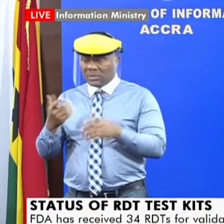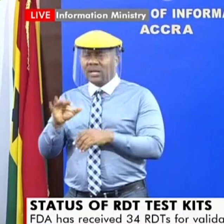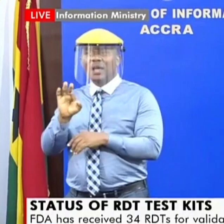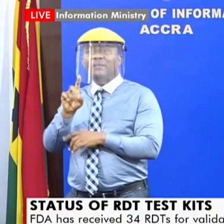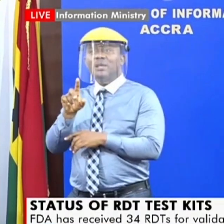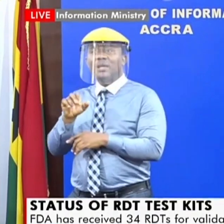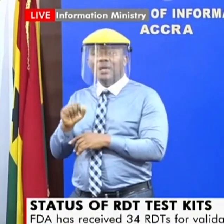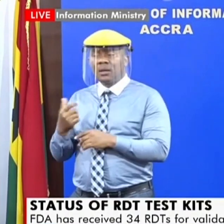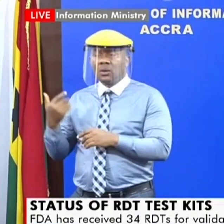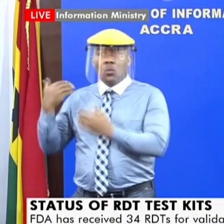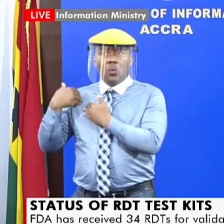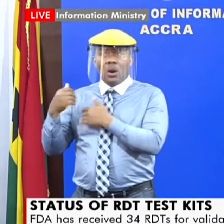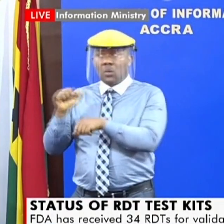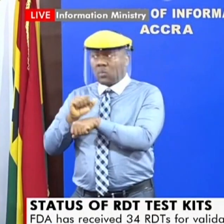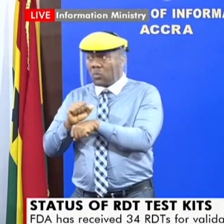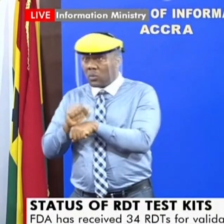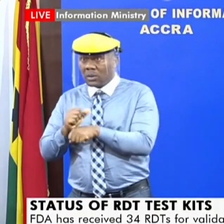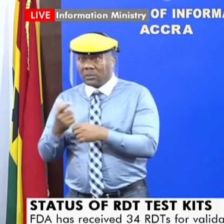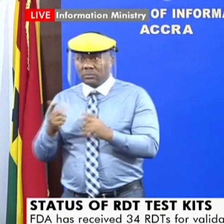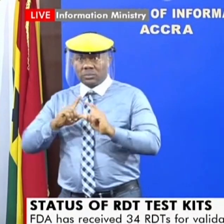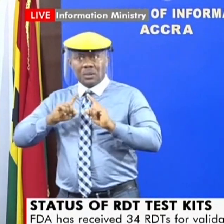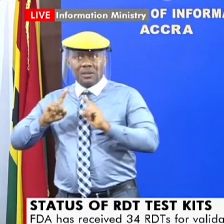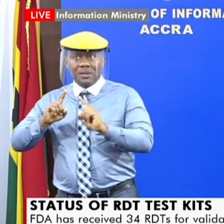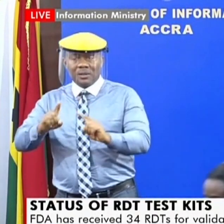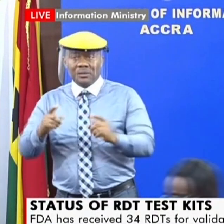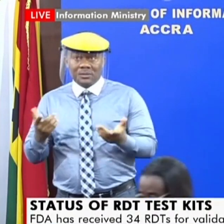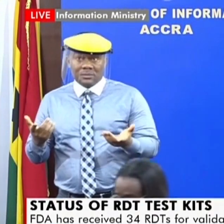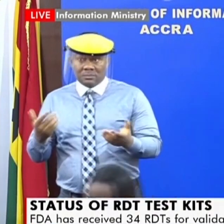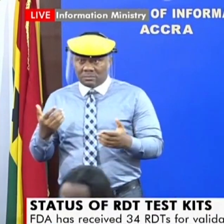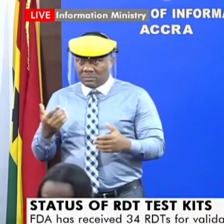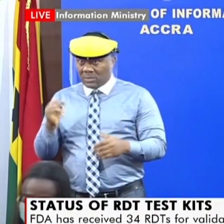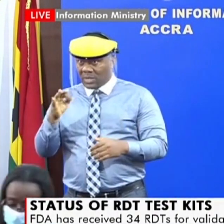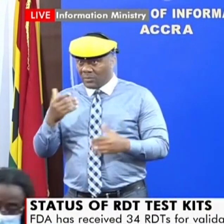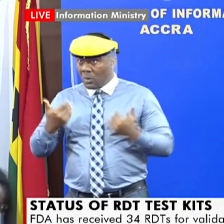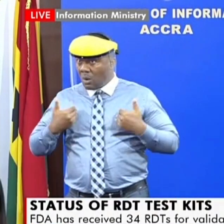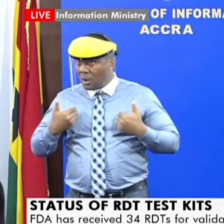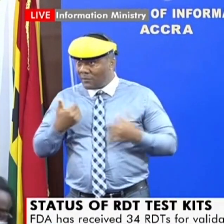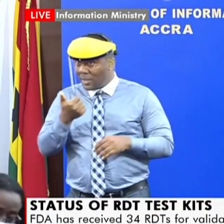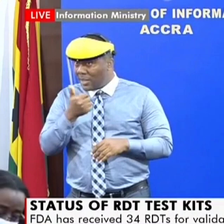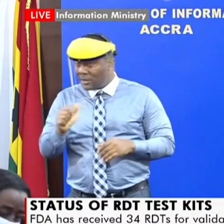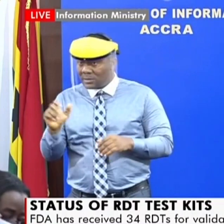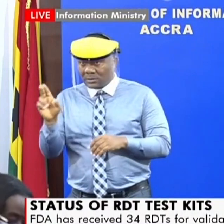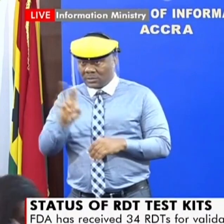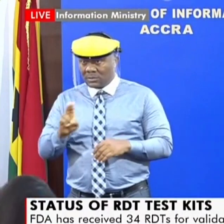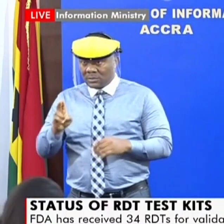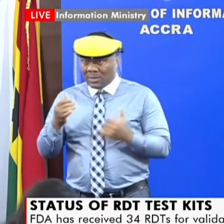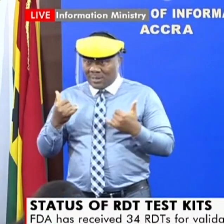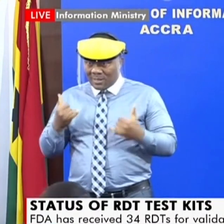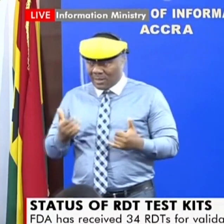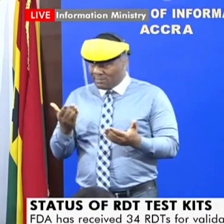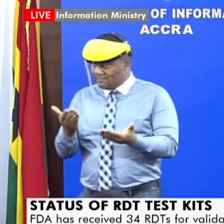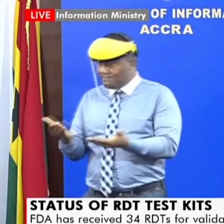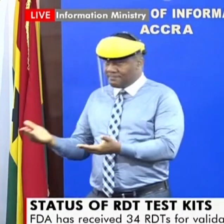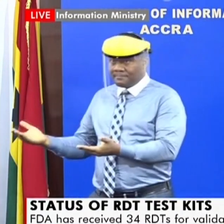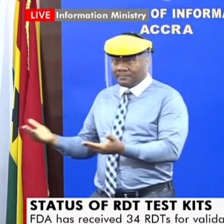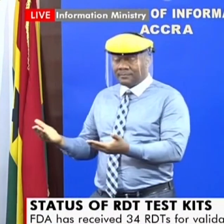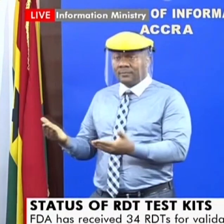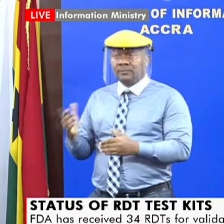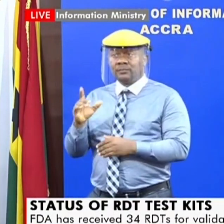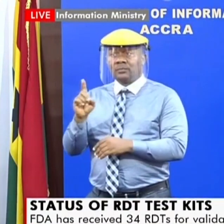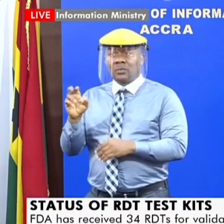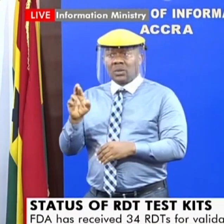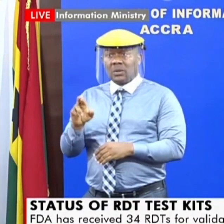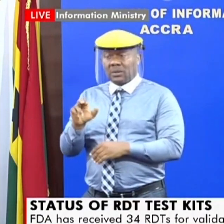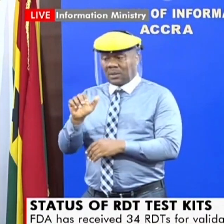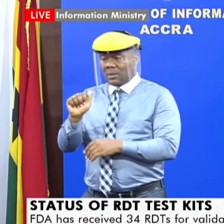FDA has been doing to answer the question whether or not we have any that we can use here in Ghana. I want to invite Dr. Patrick Aboagye